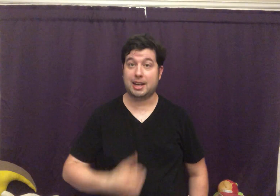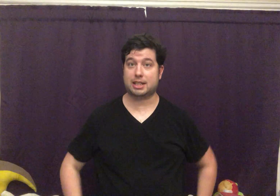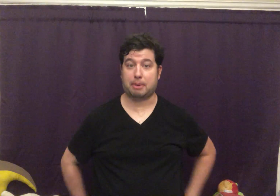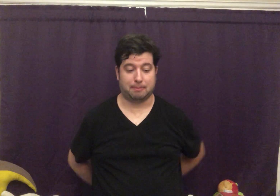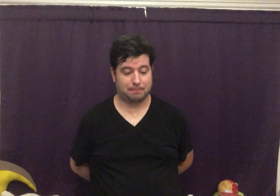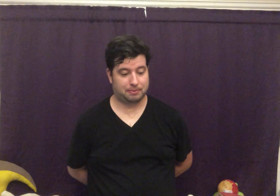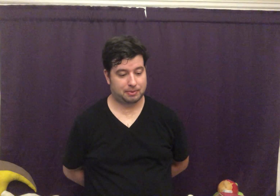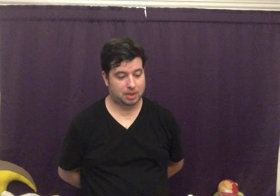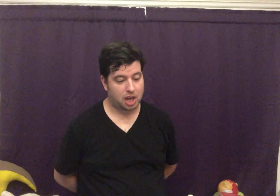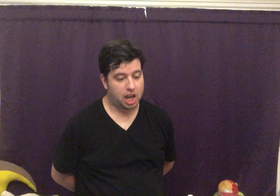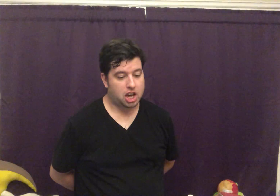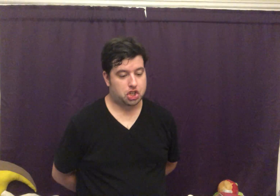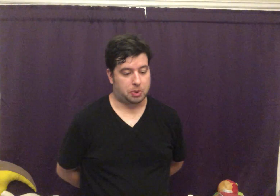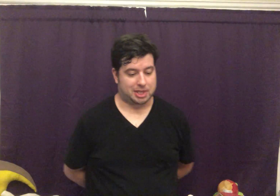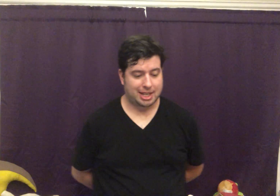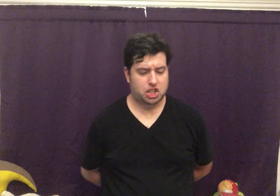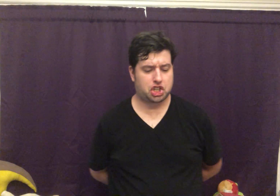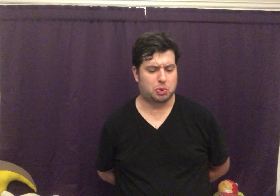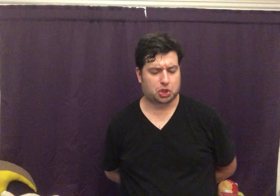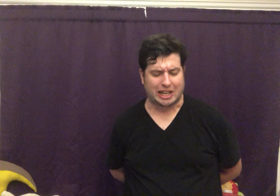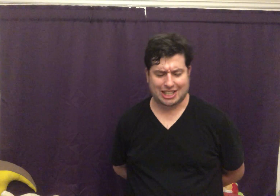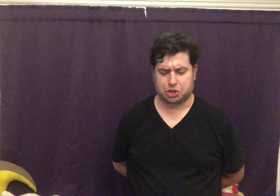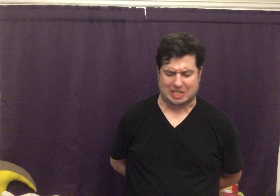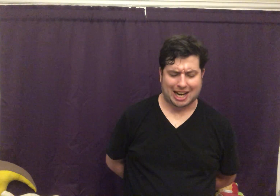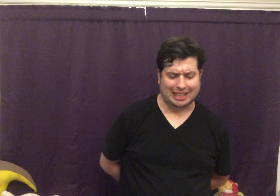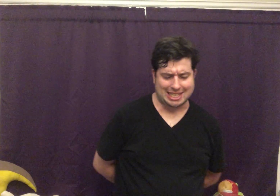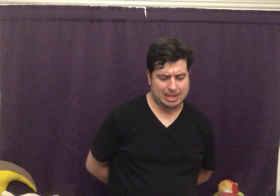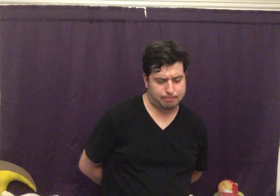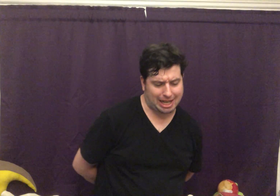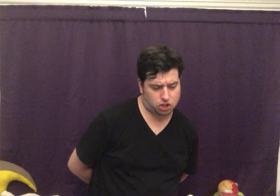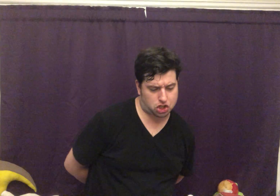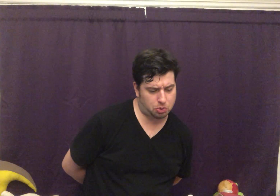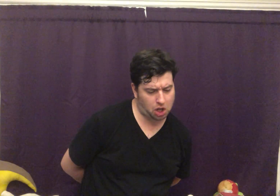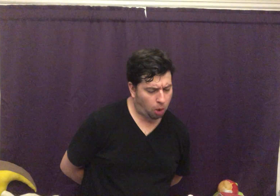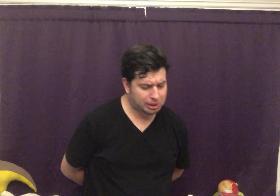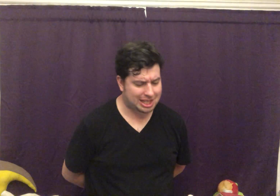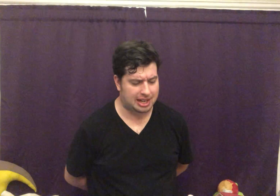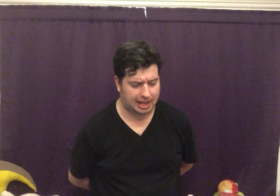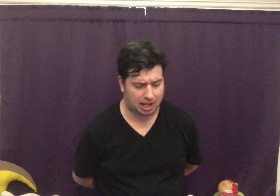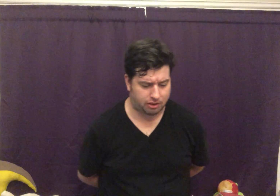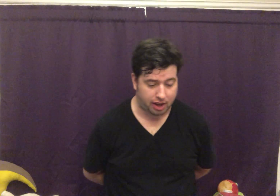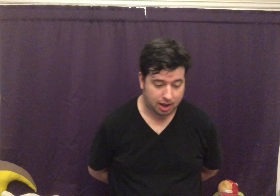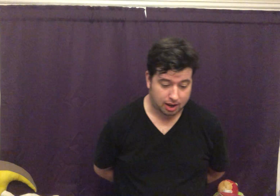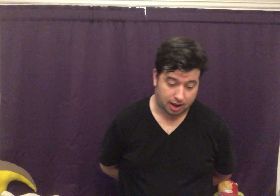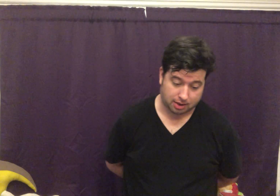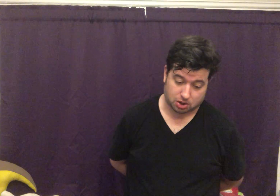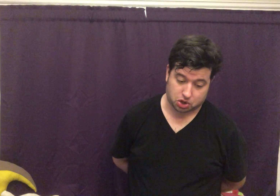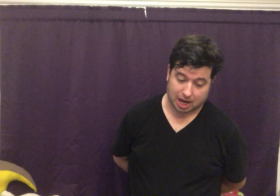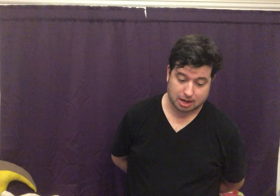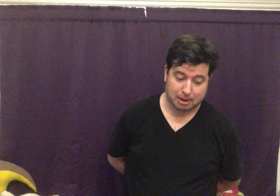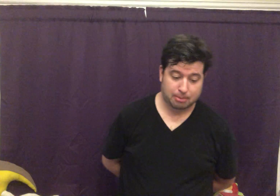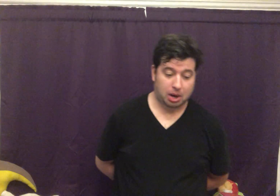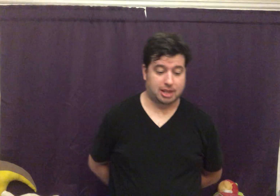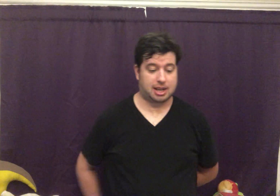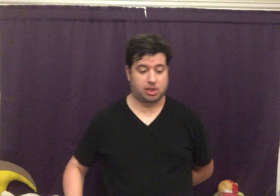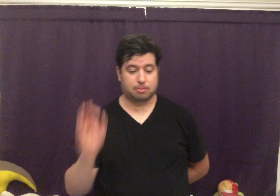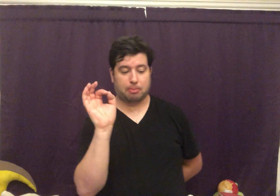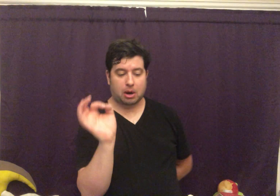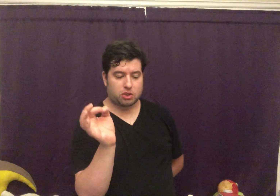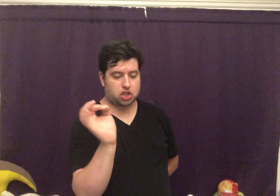Next part. She was lazy, she was crazy, she was talking to the mice. She was hopelessly naive, and so she had to pay the price. Now this part, she